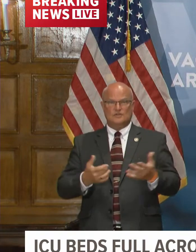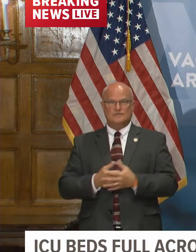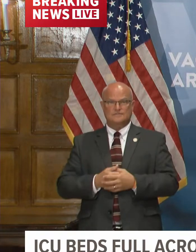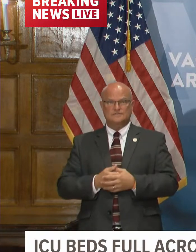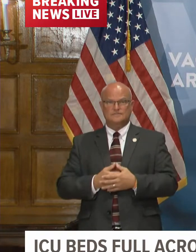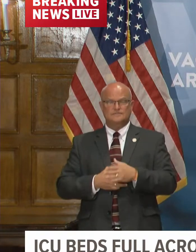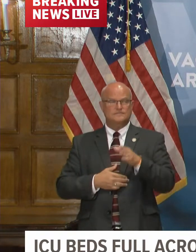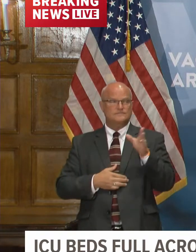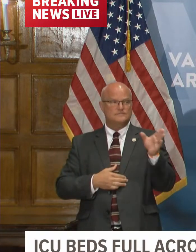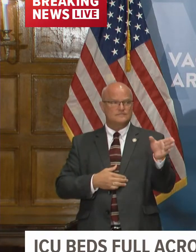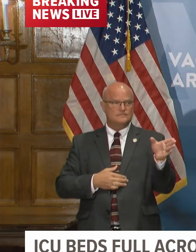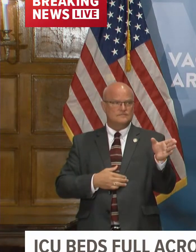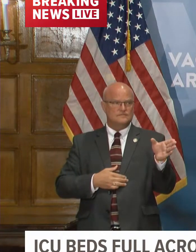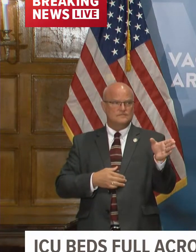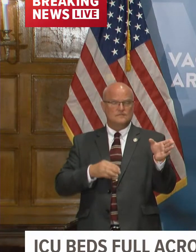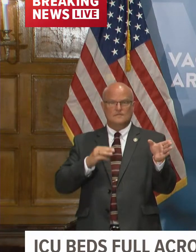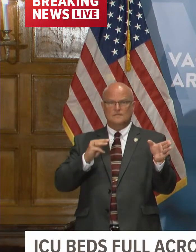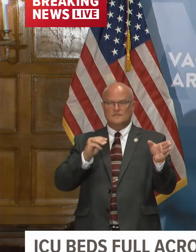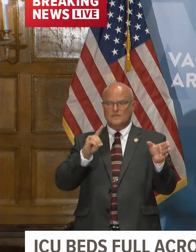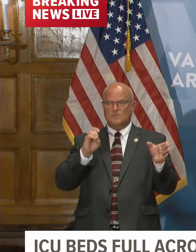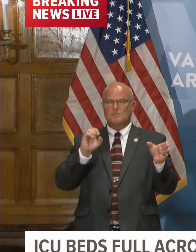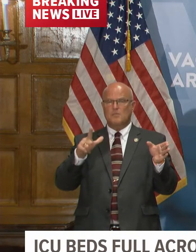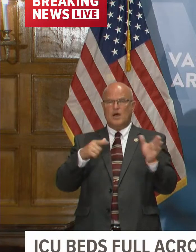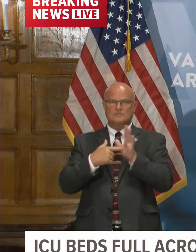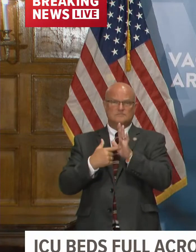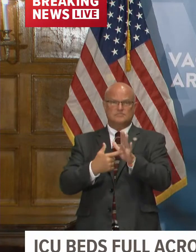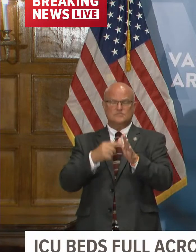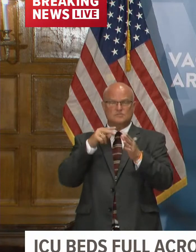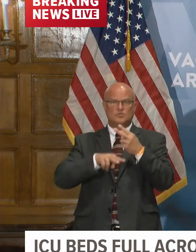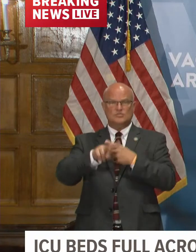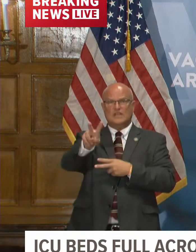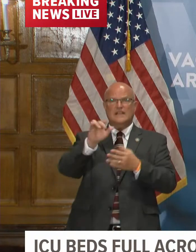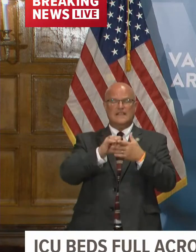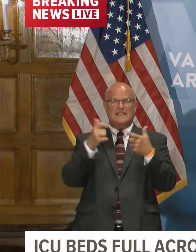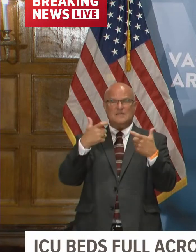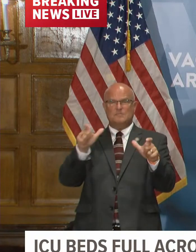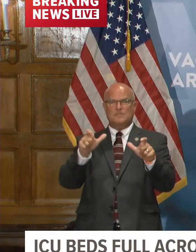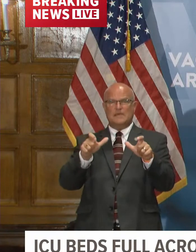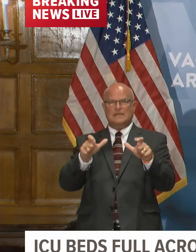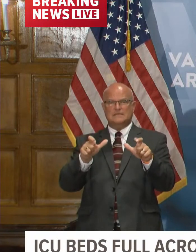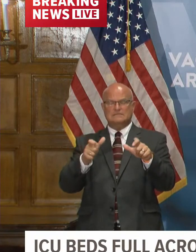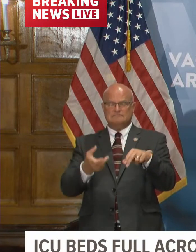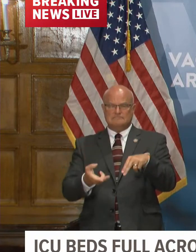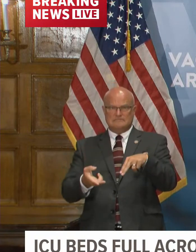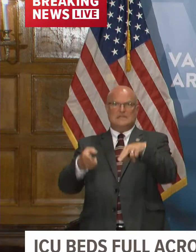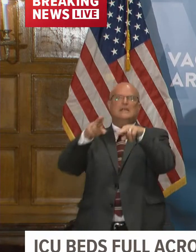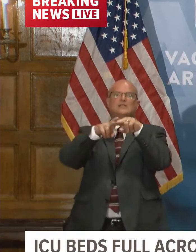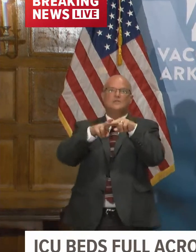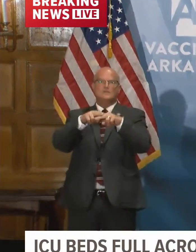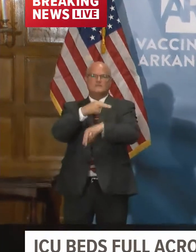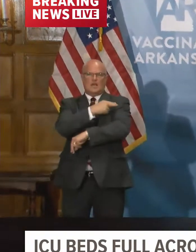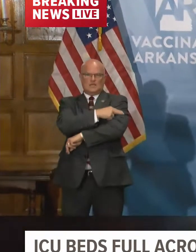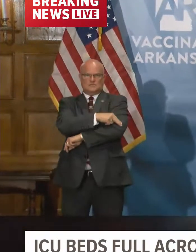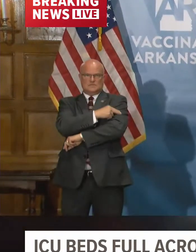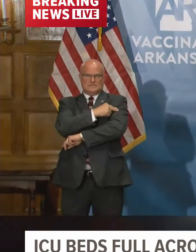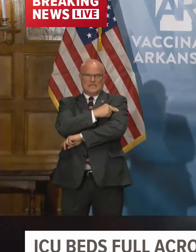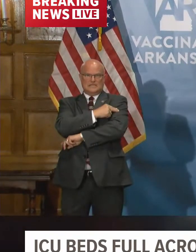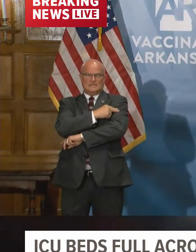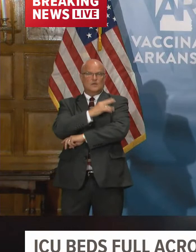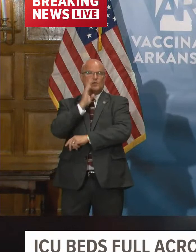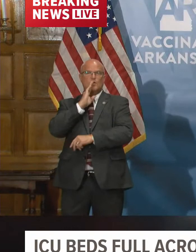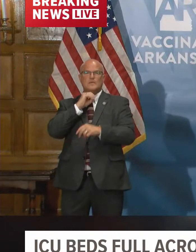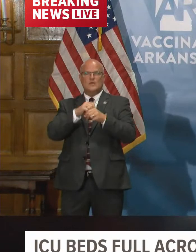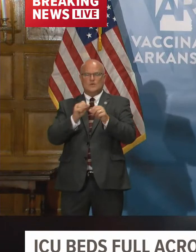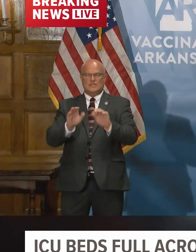In that regard, sir, the modeling that I'm looking at is projecting that the biggest relative increase in hospitalizations will be